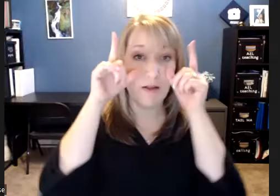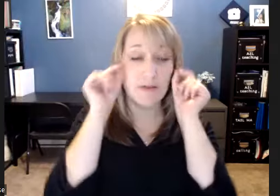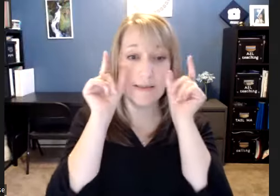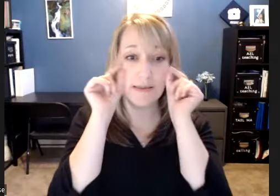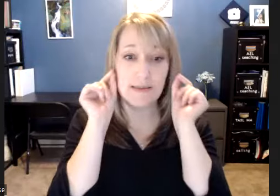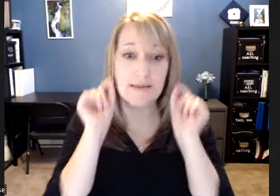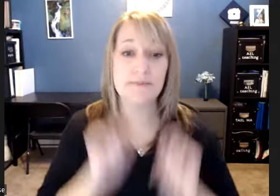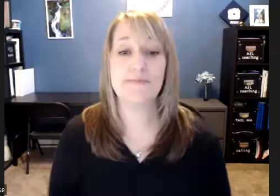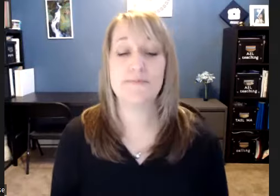sunglasses.